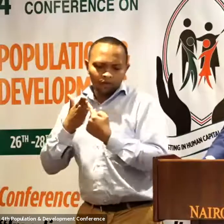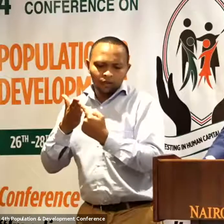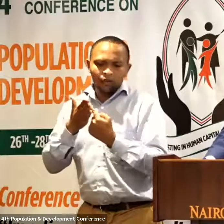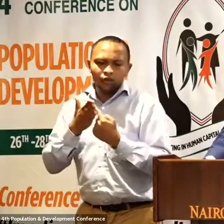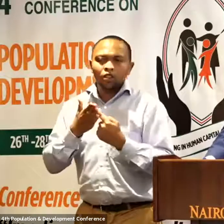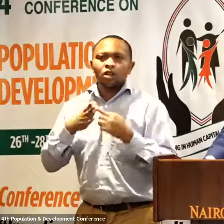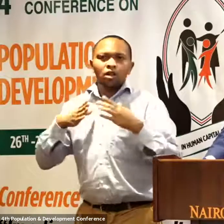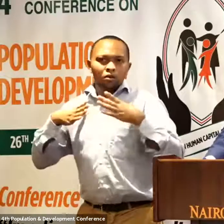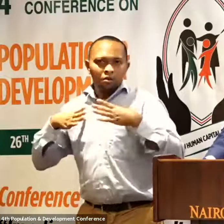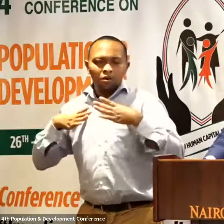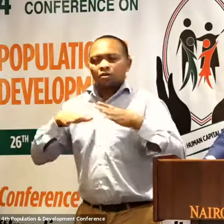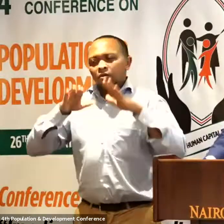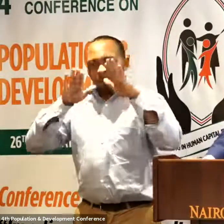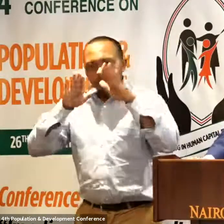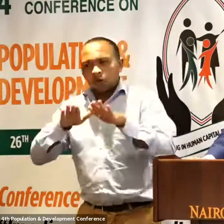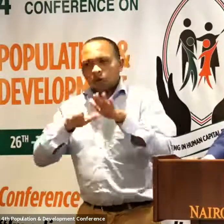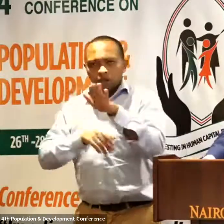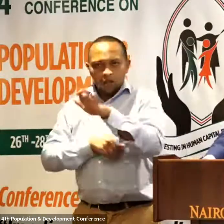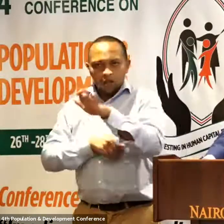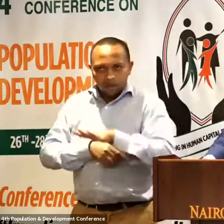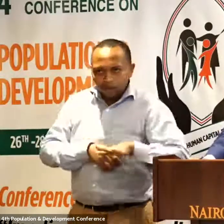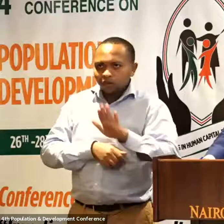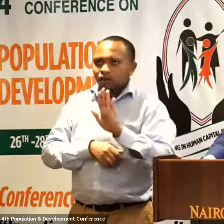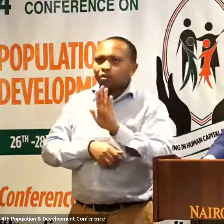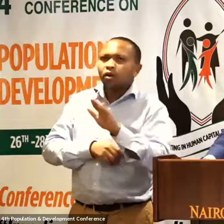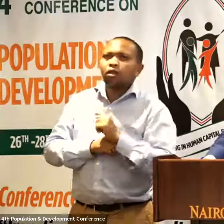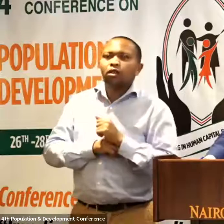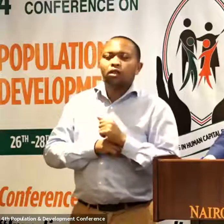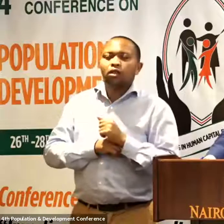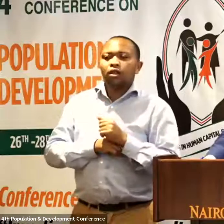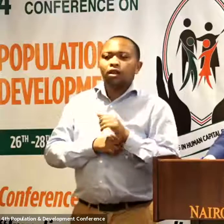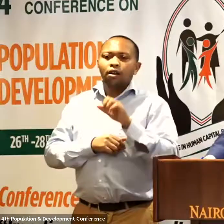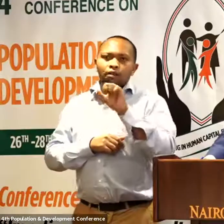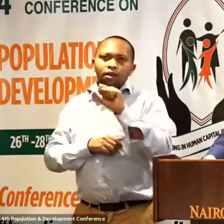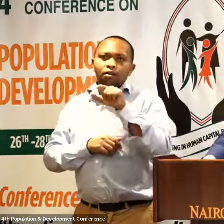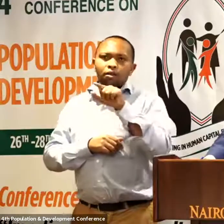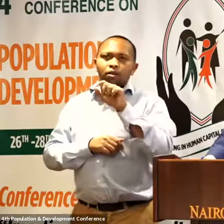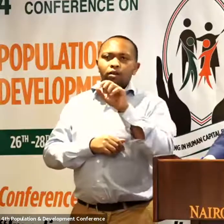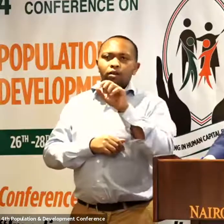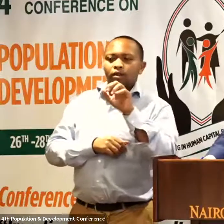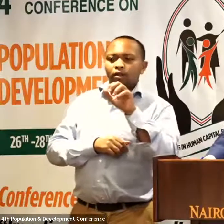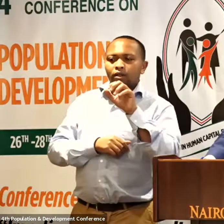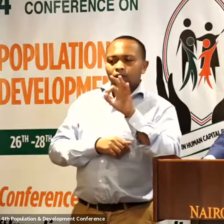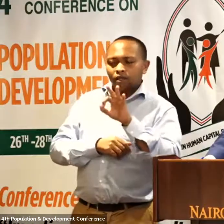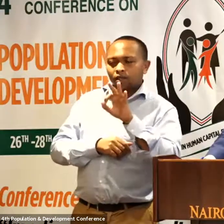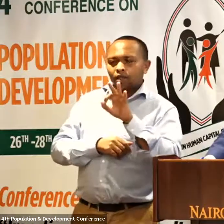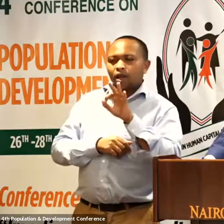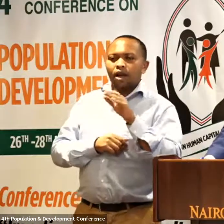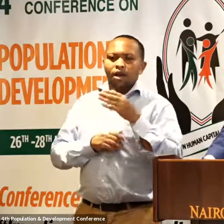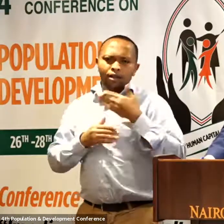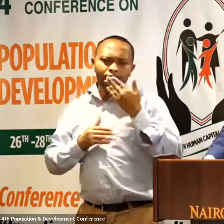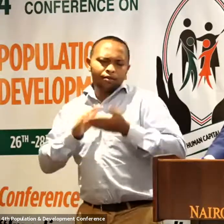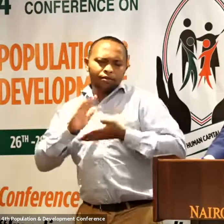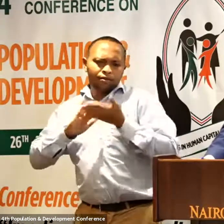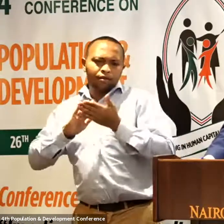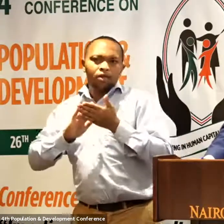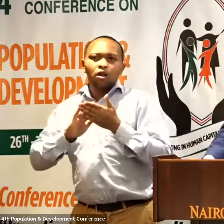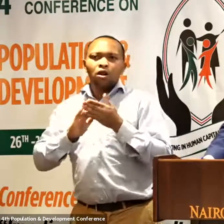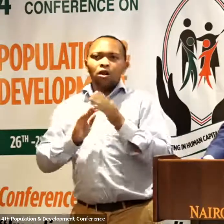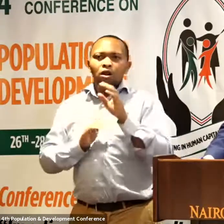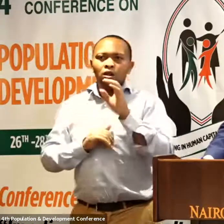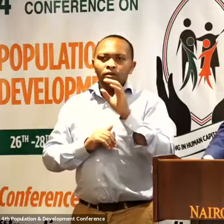5, population, human settlement, environment, but sub-theme 5.3, we're going to have hazard and risk response. The chair here is going to be Duncan